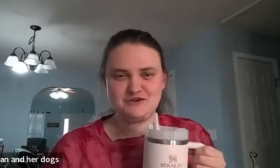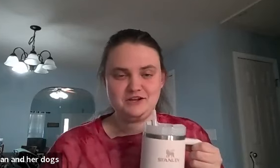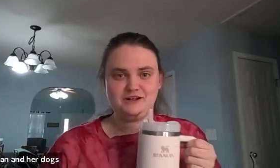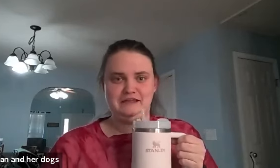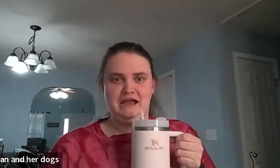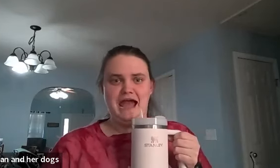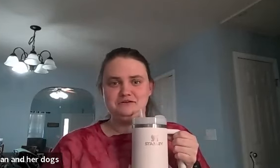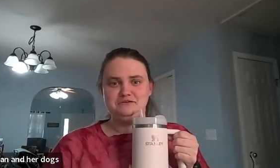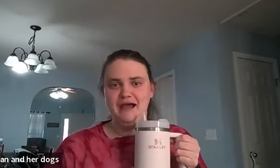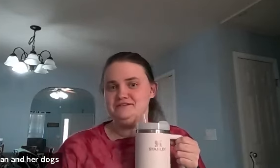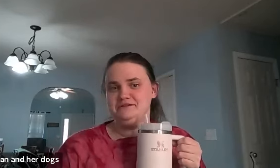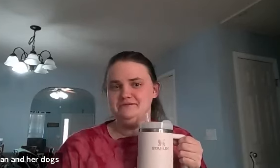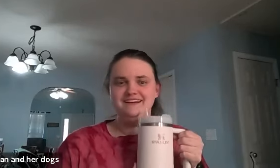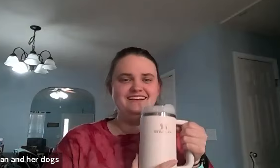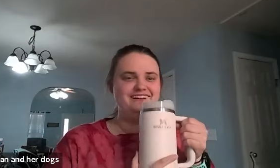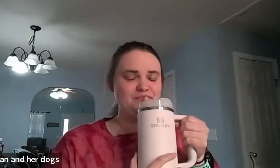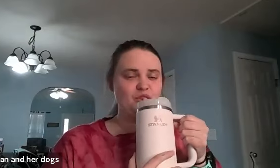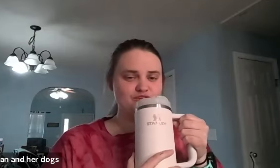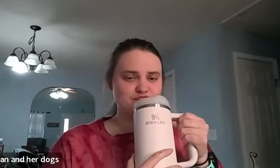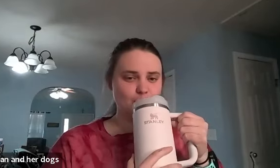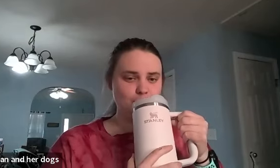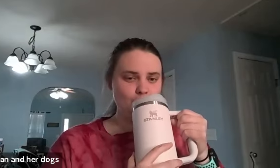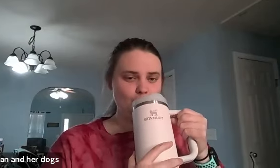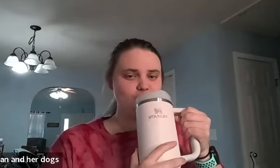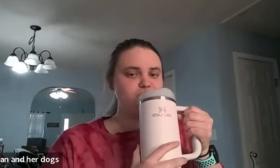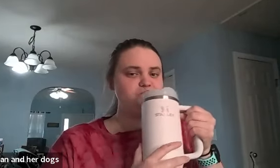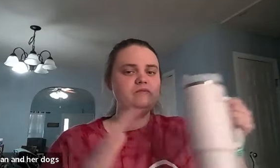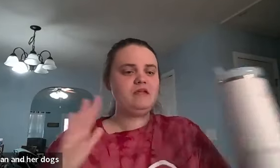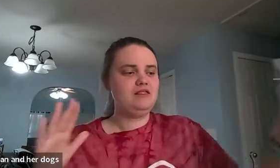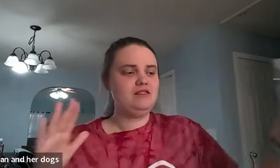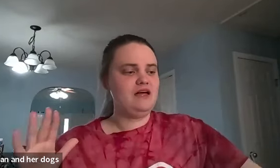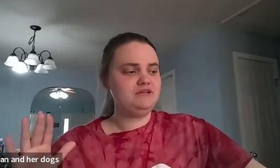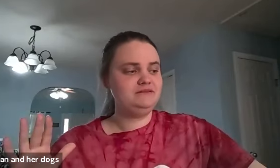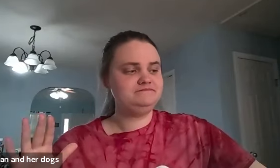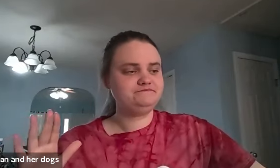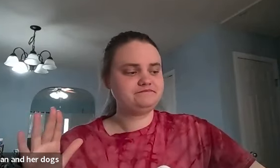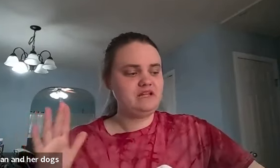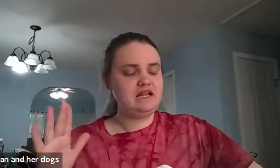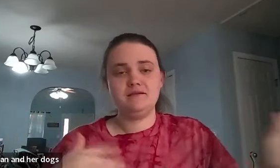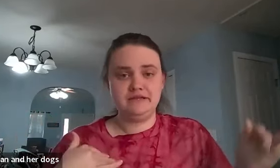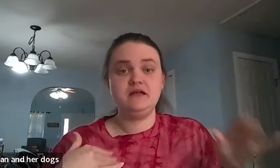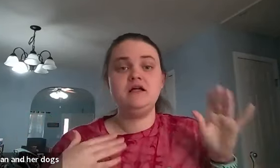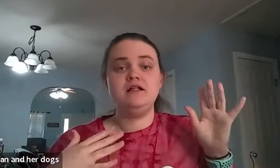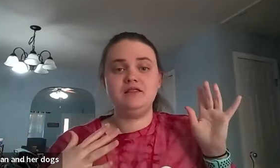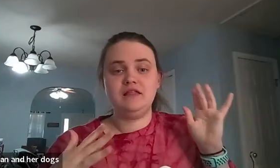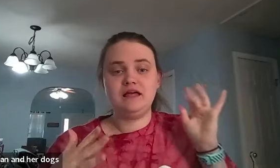on your own. Like, I don't know. I don't know. So let me, not me. Let's